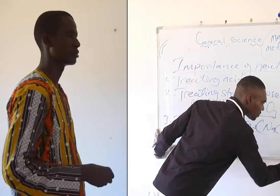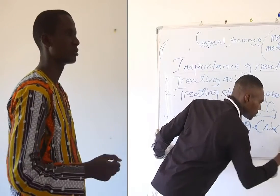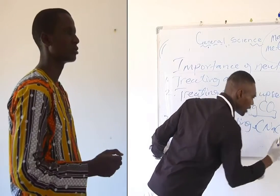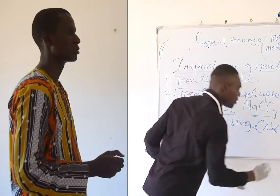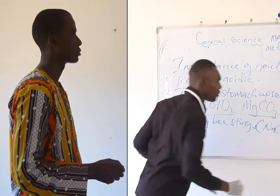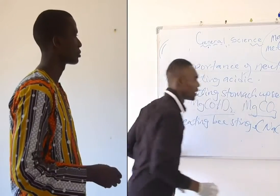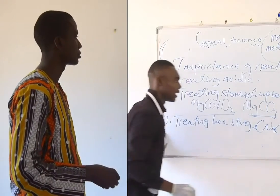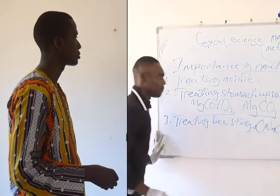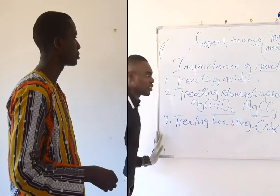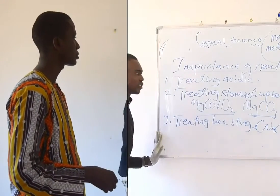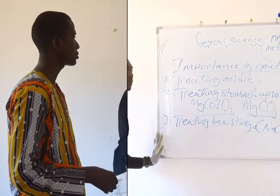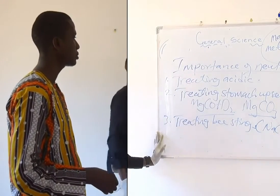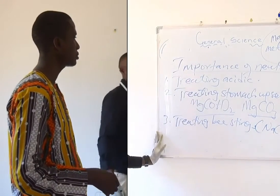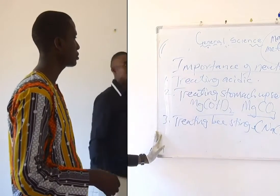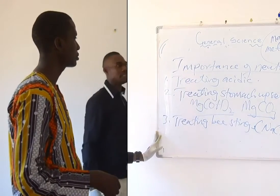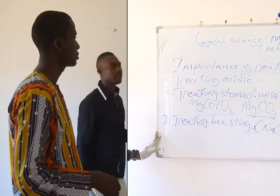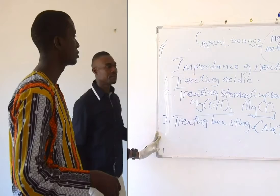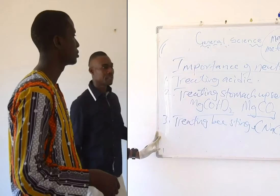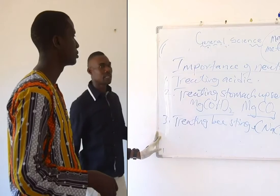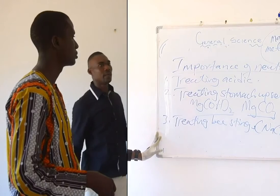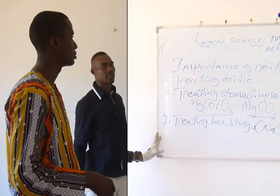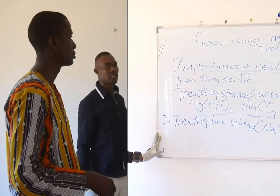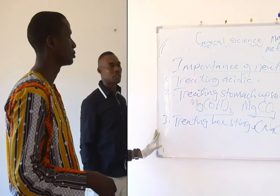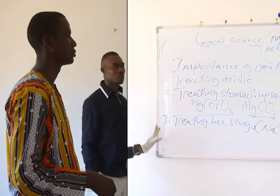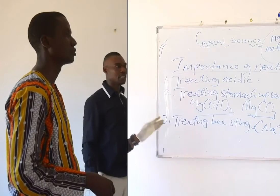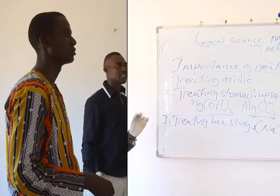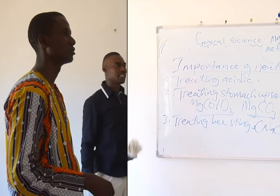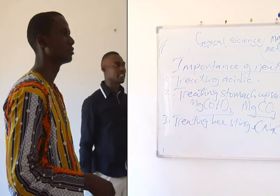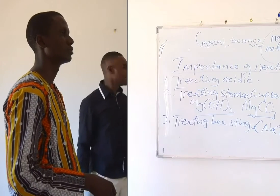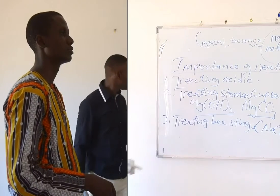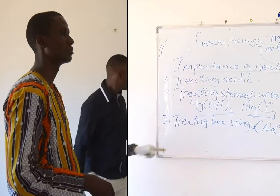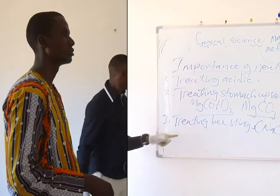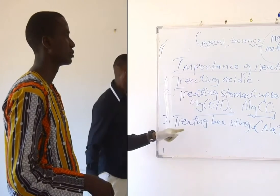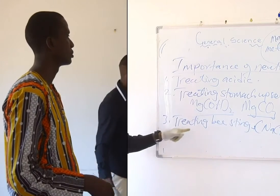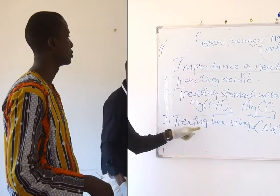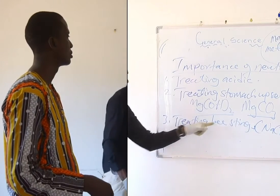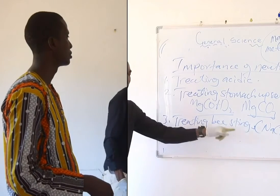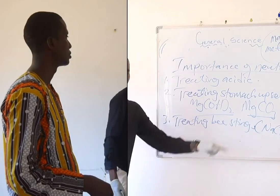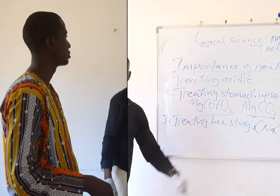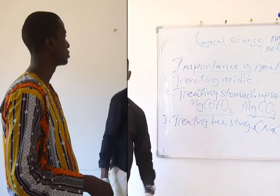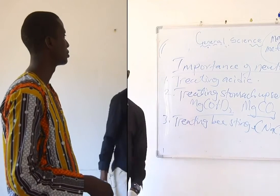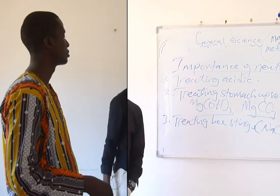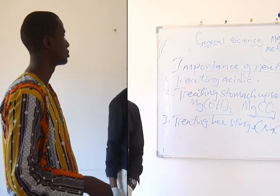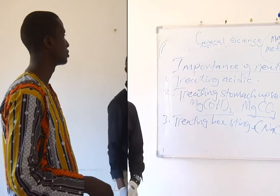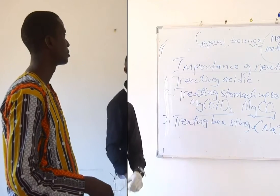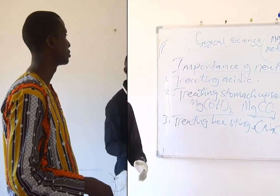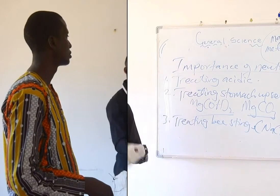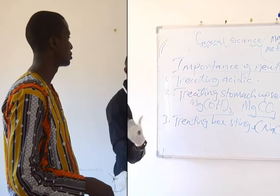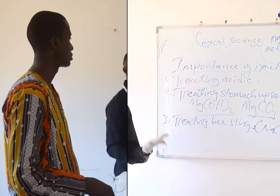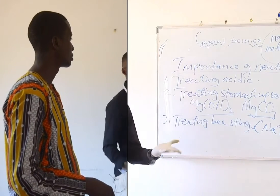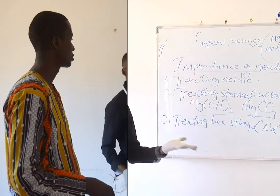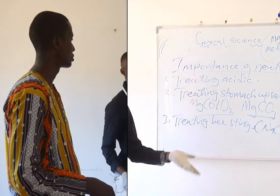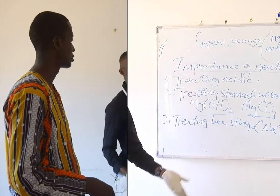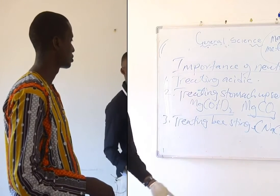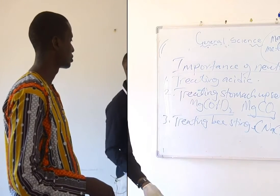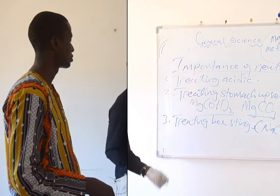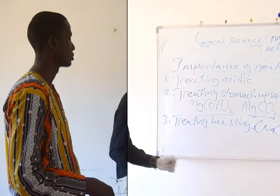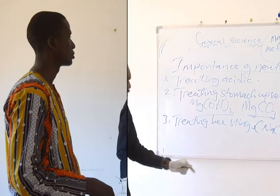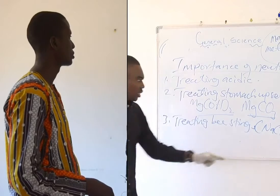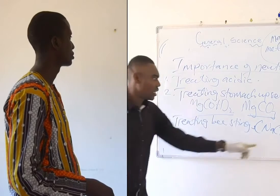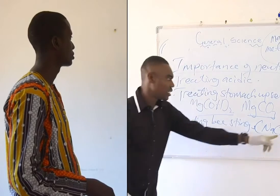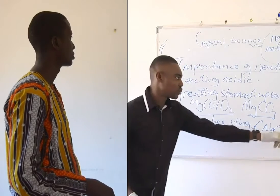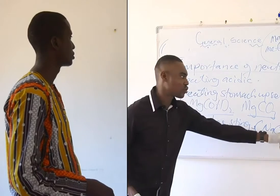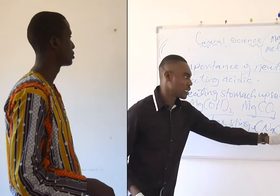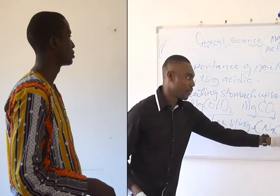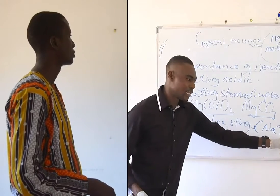NaHCO3, baking powder, sodium hydrogen carbonate is used in treating bee stings, please. And the process is neutralization